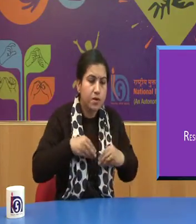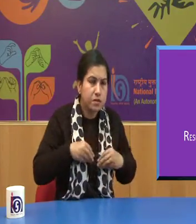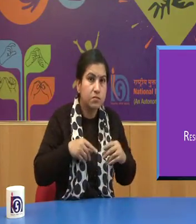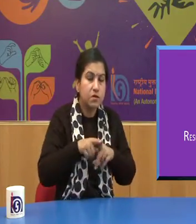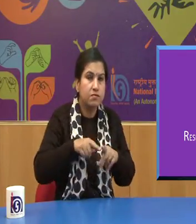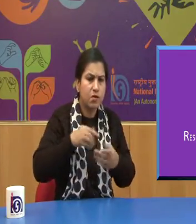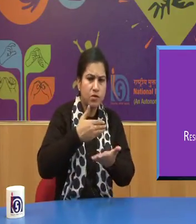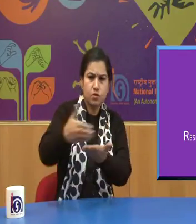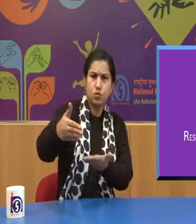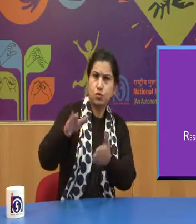rule.